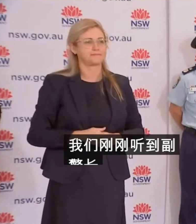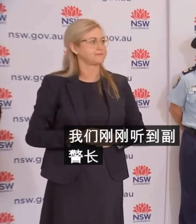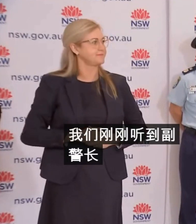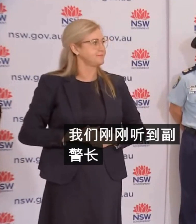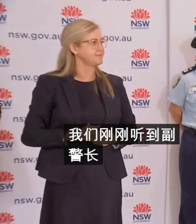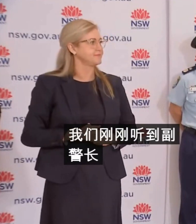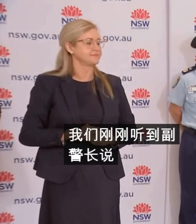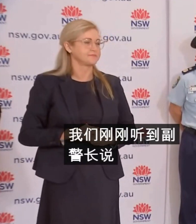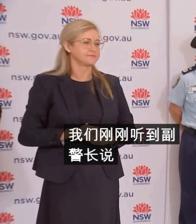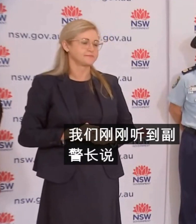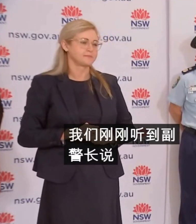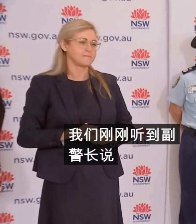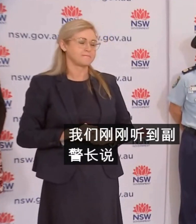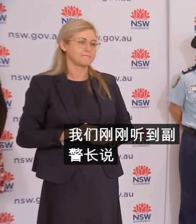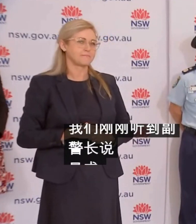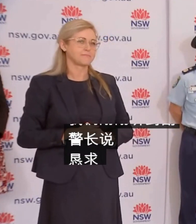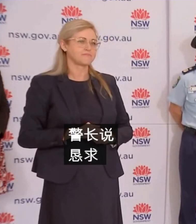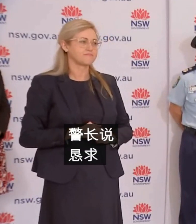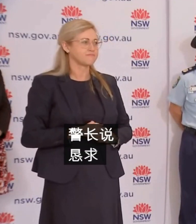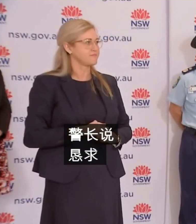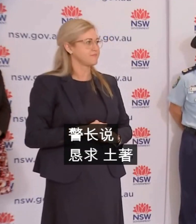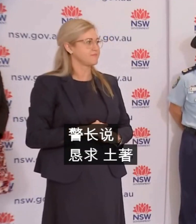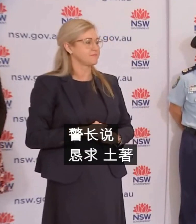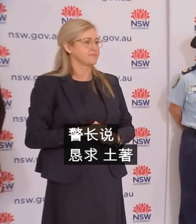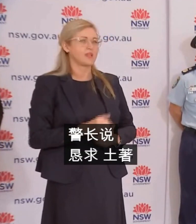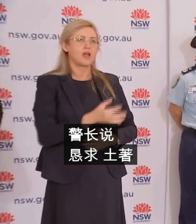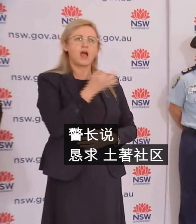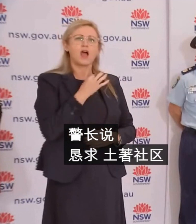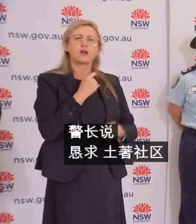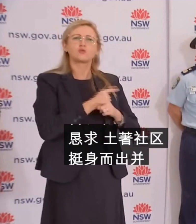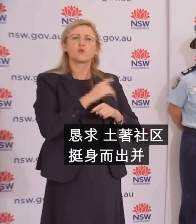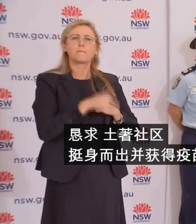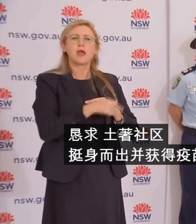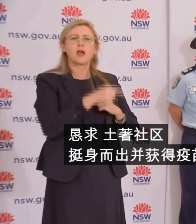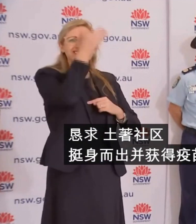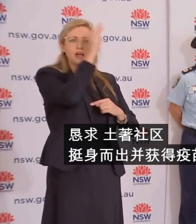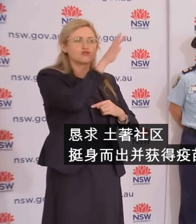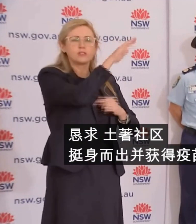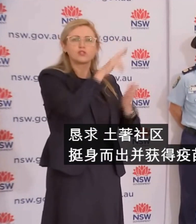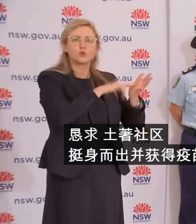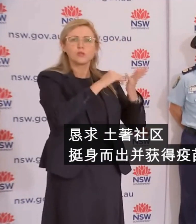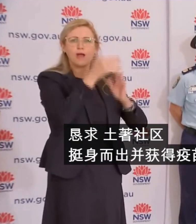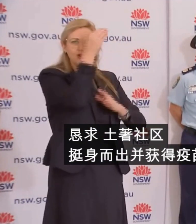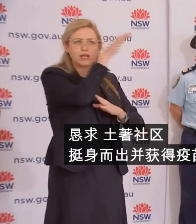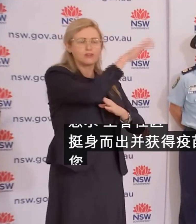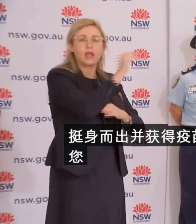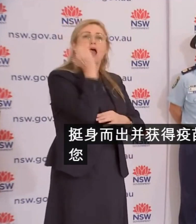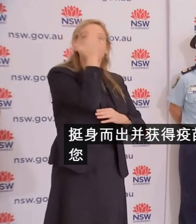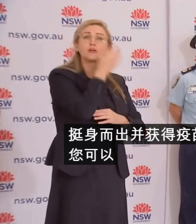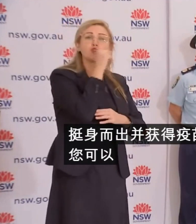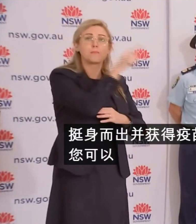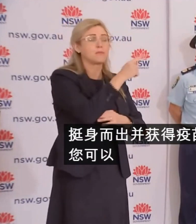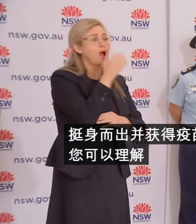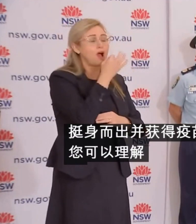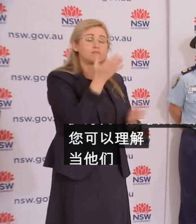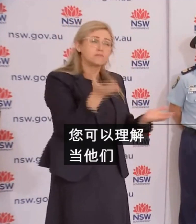Deputy Chief Health Officer say that imploring Indigenous communities to come forward and get the vaccine. You can